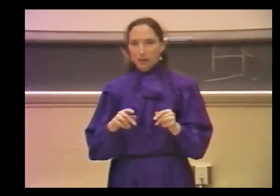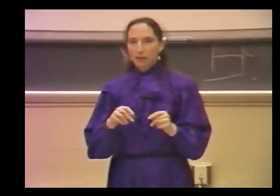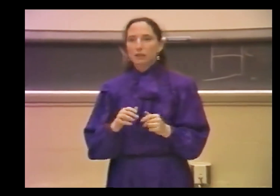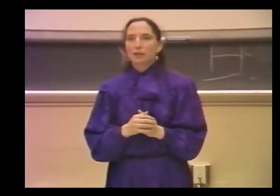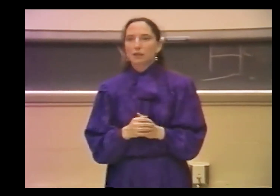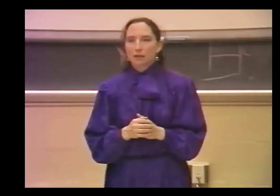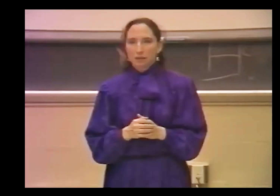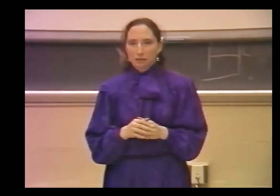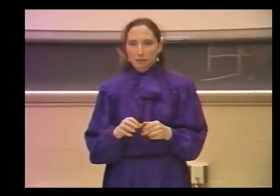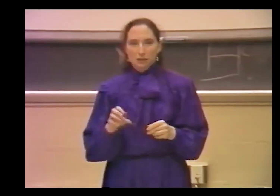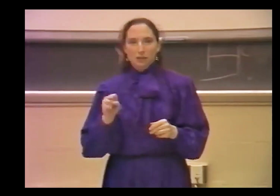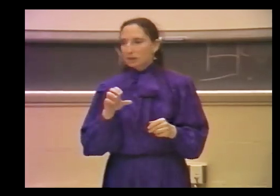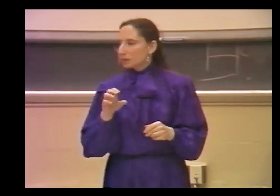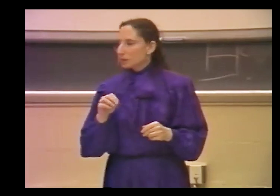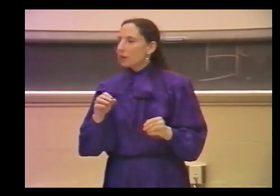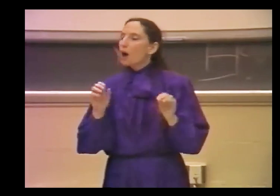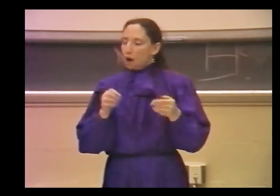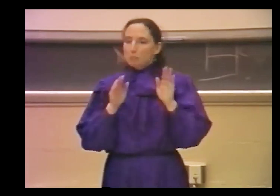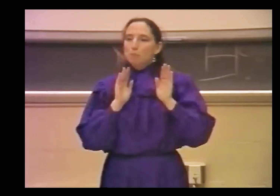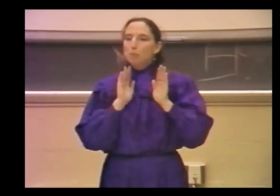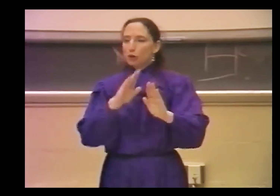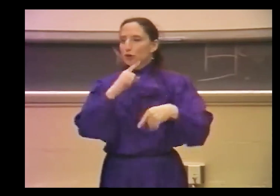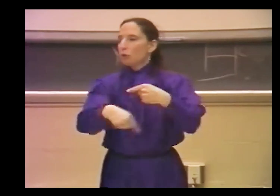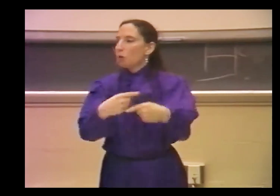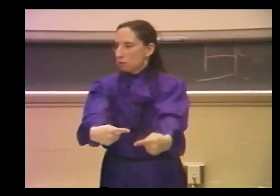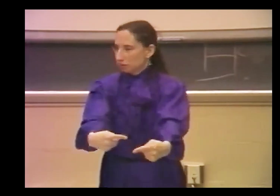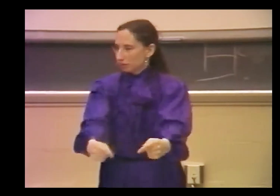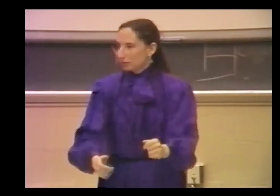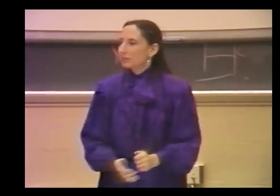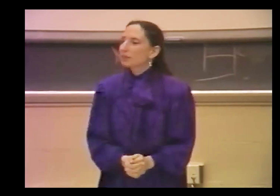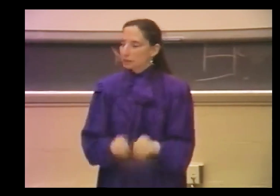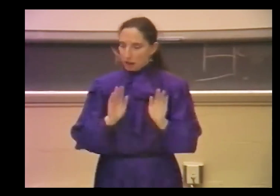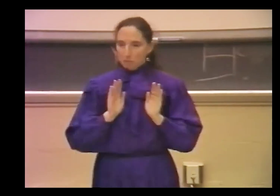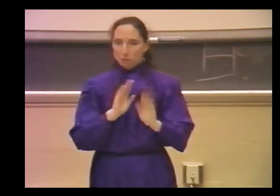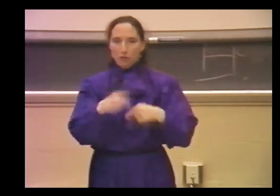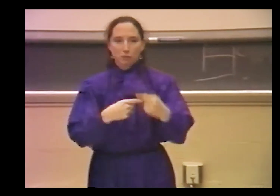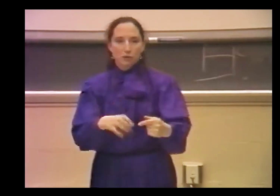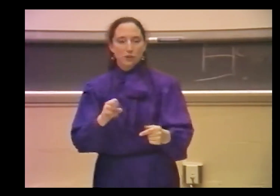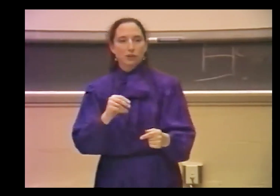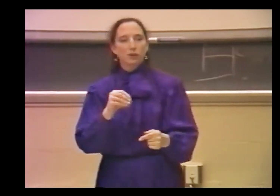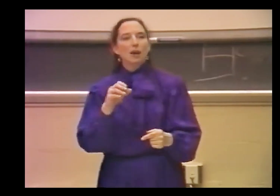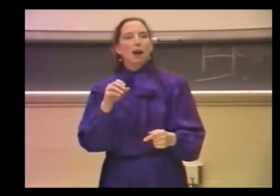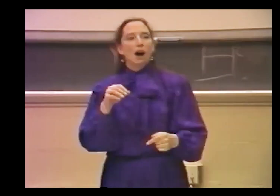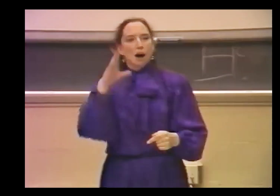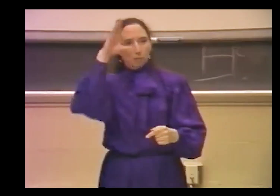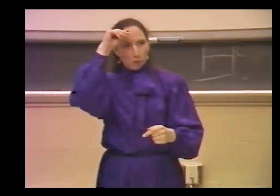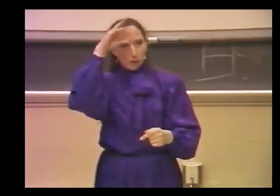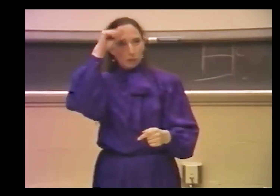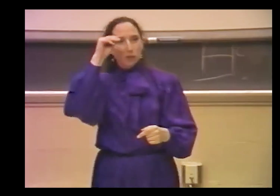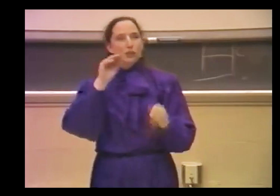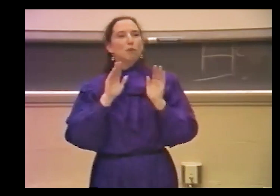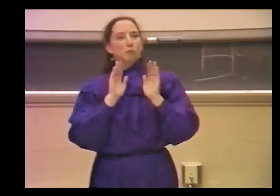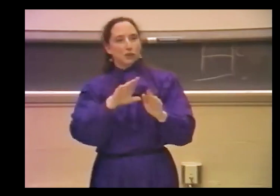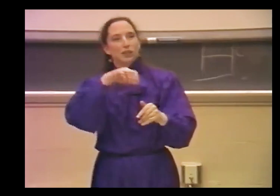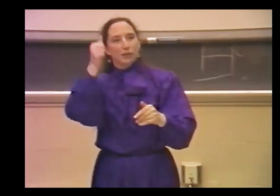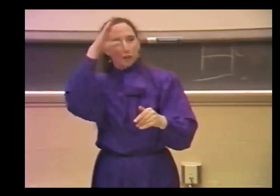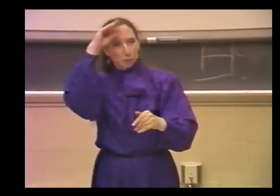okay. So push roll. Okay, push roll. So a boy was pushing another